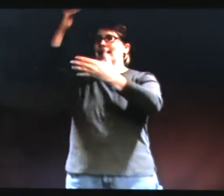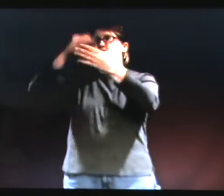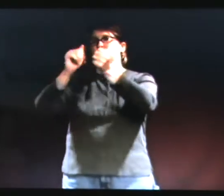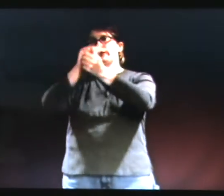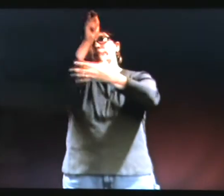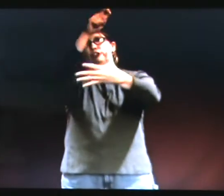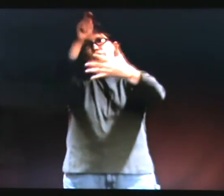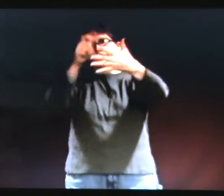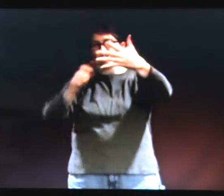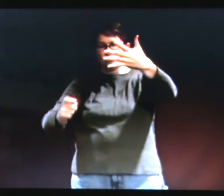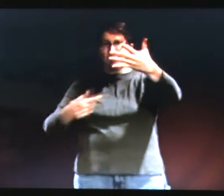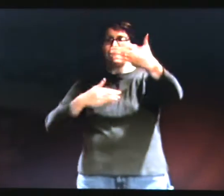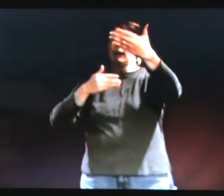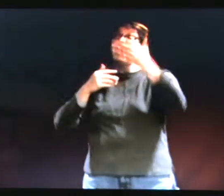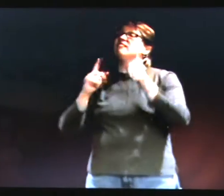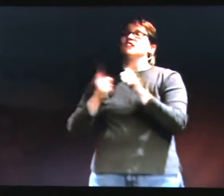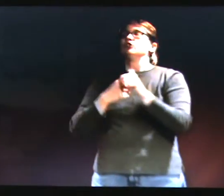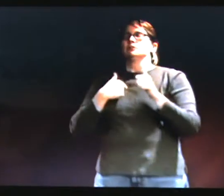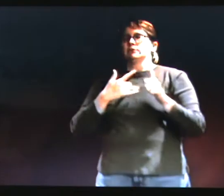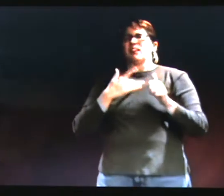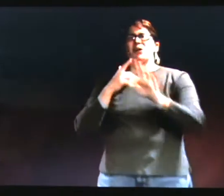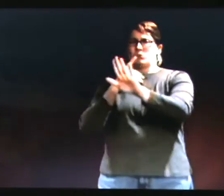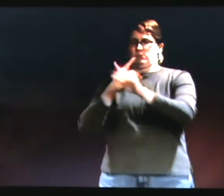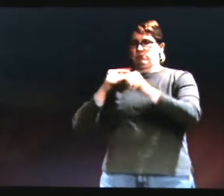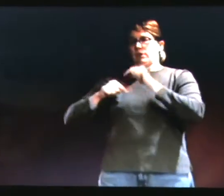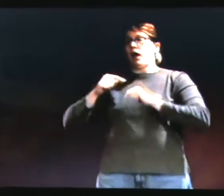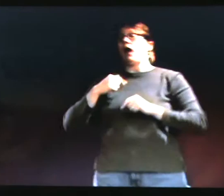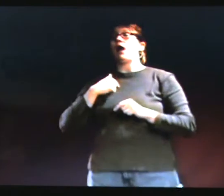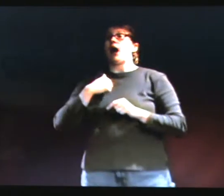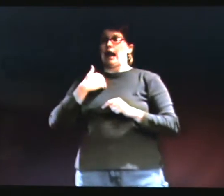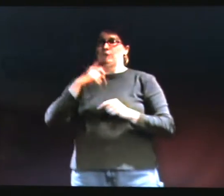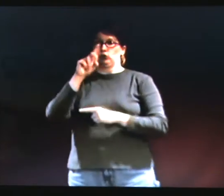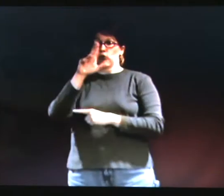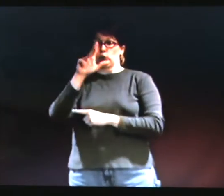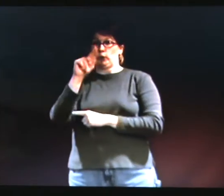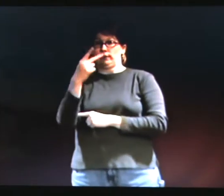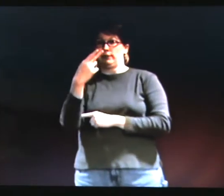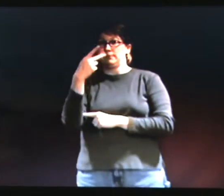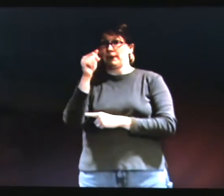printed the list and we were checking it off ourselves. First, back up.